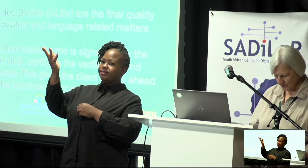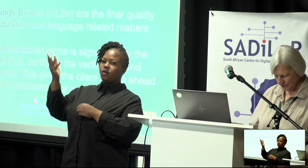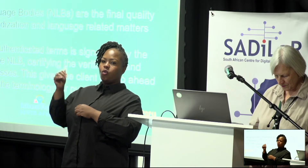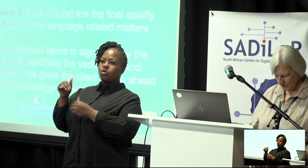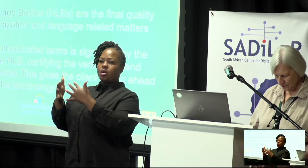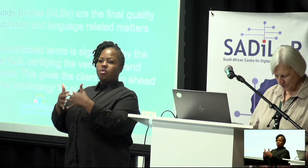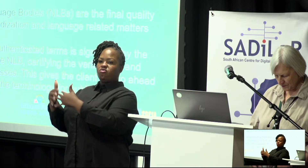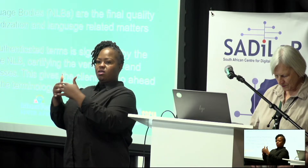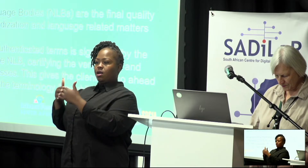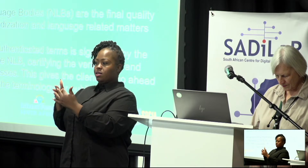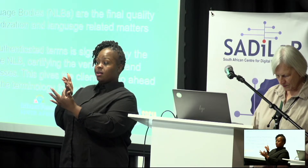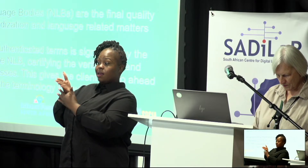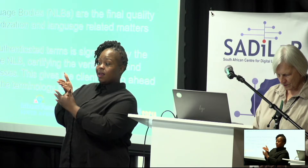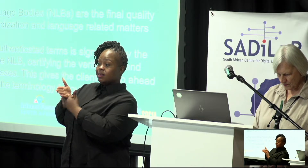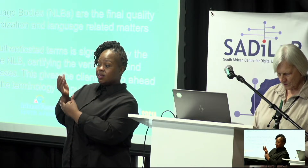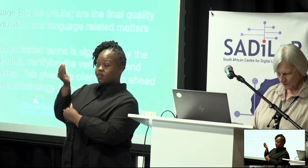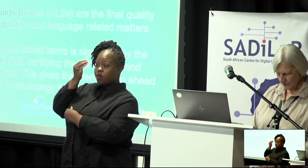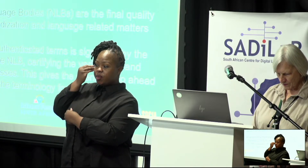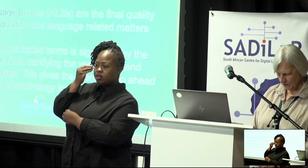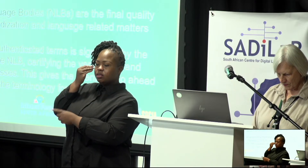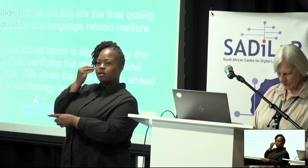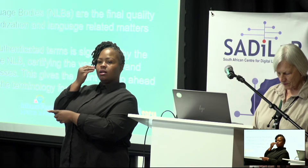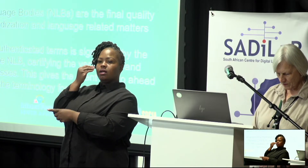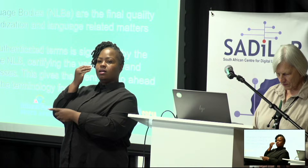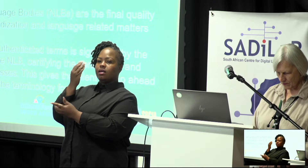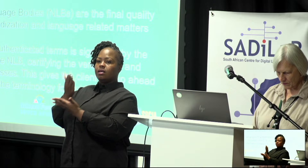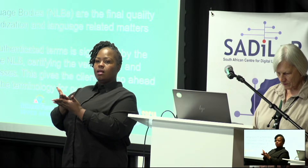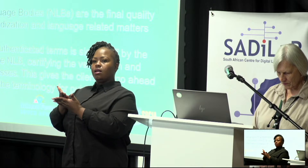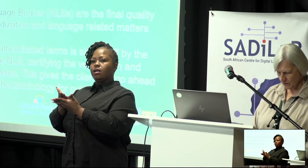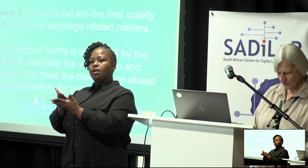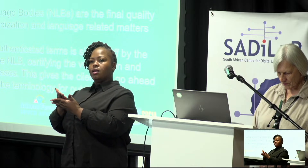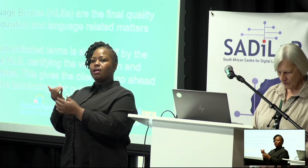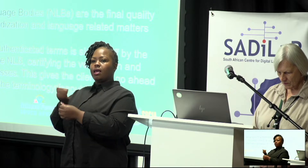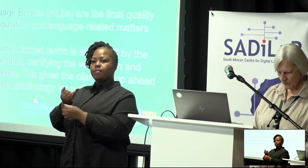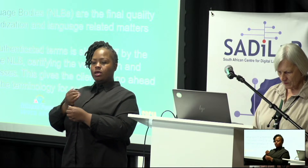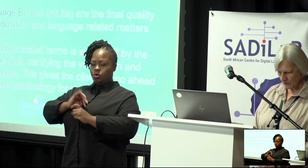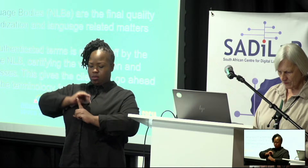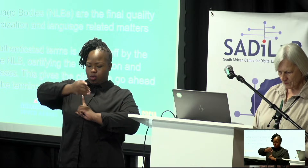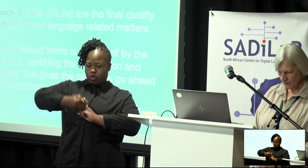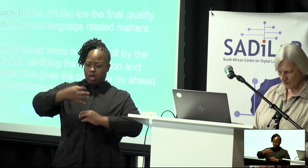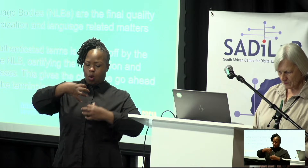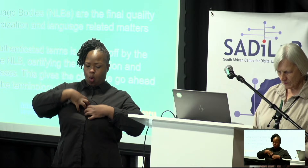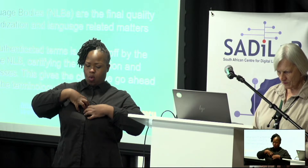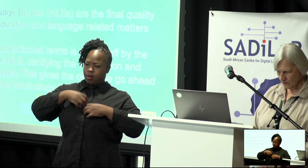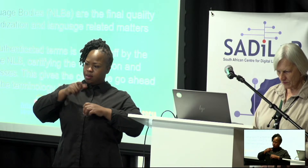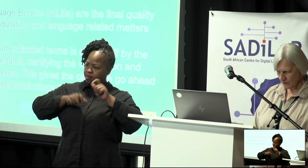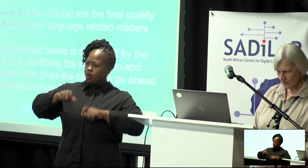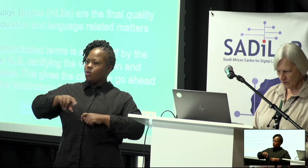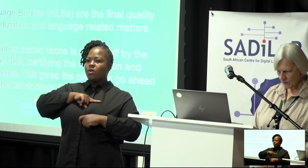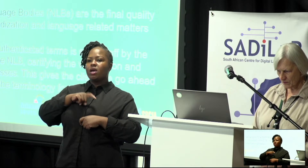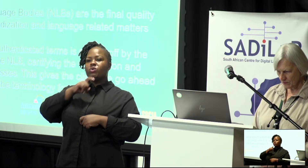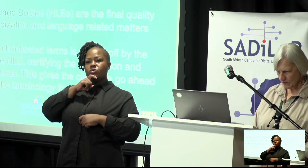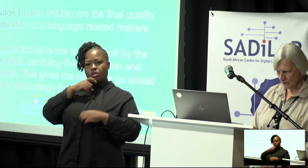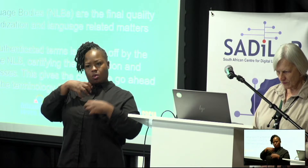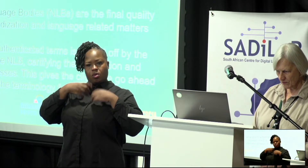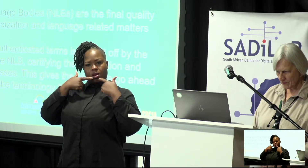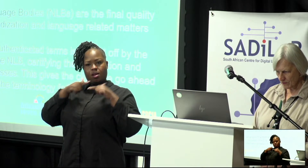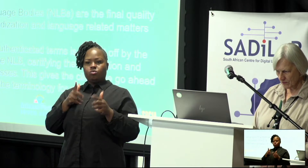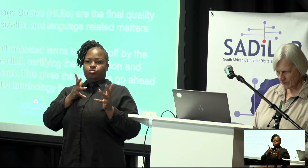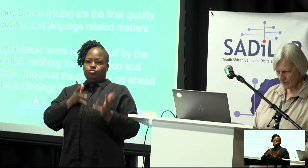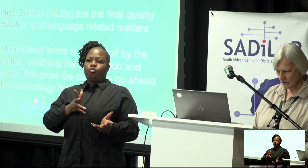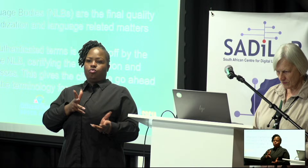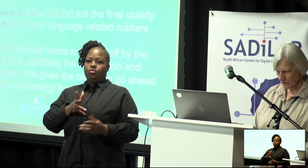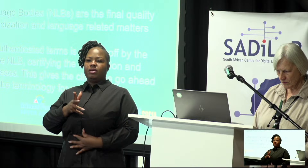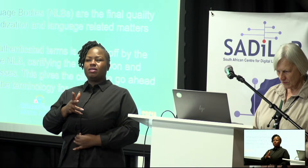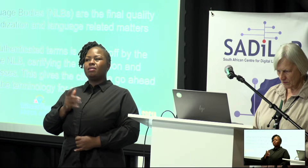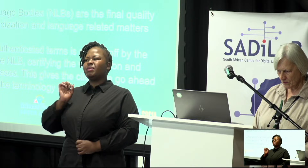when they access that knowledge, it's sort of intellectual protection for our people because they use their own language. And then,